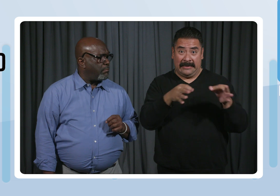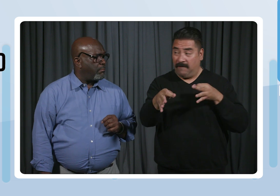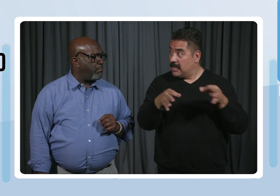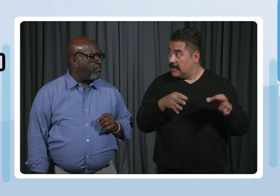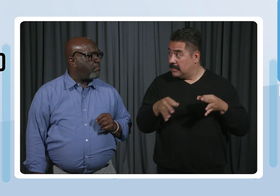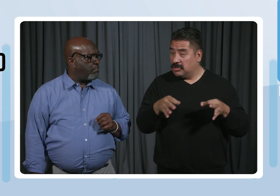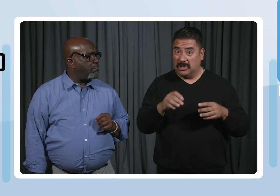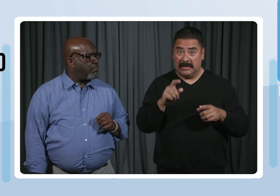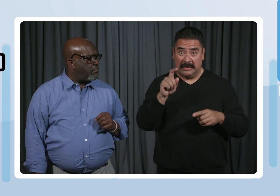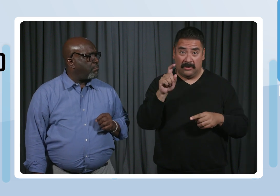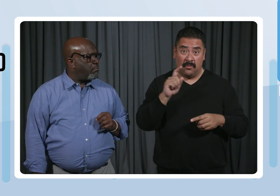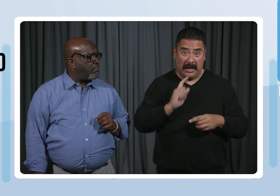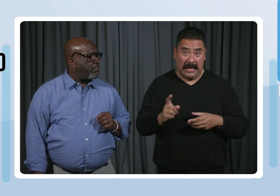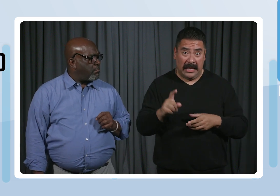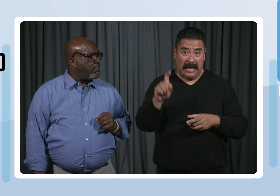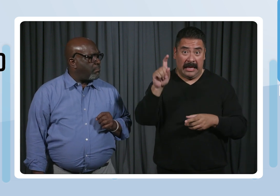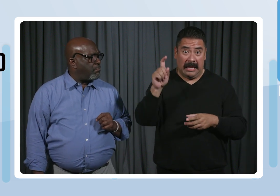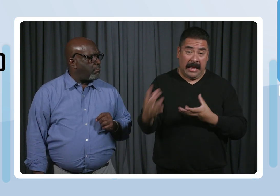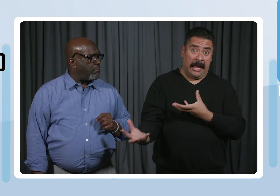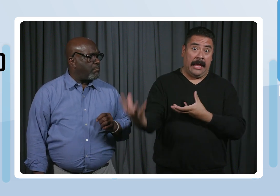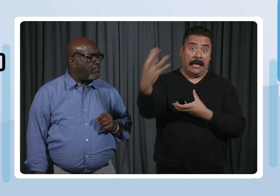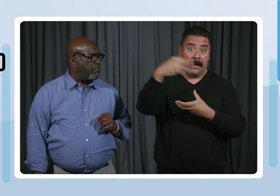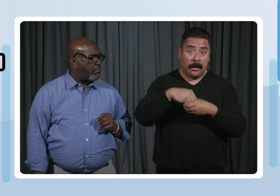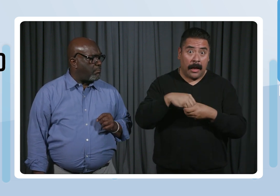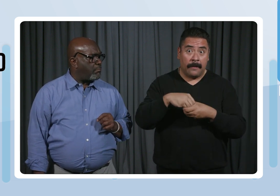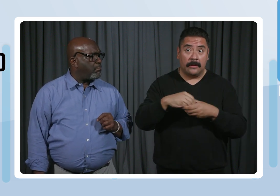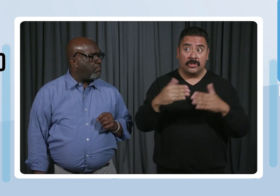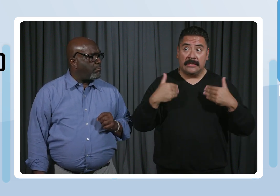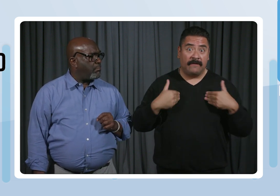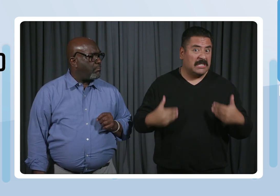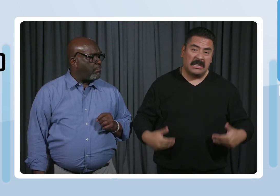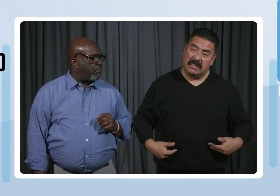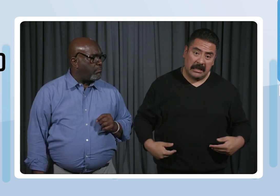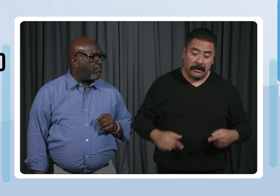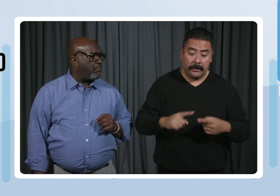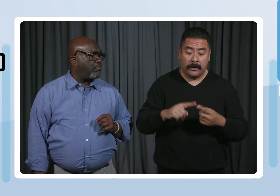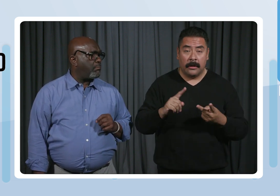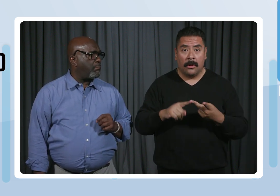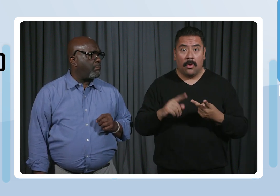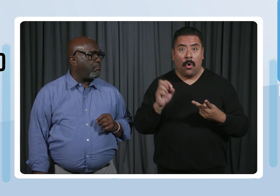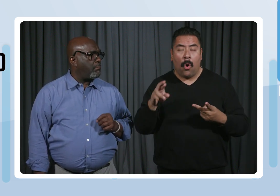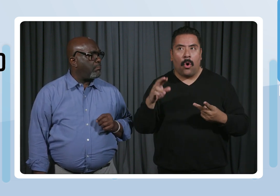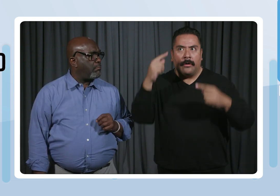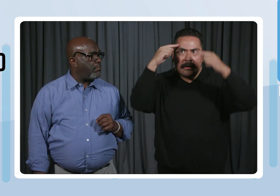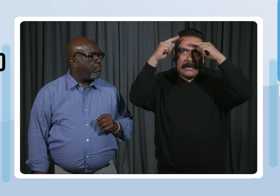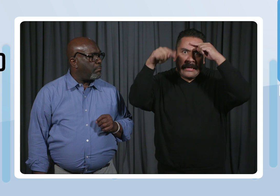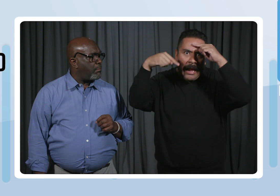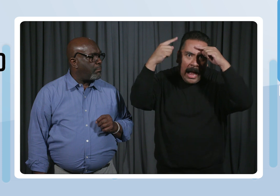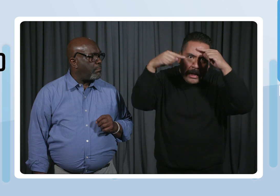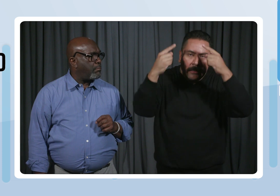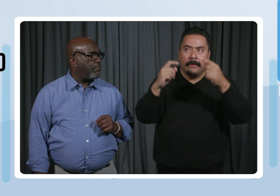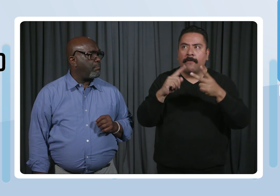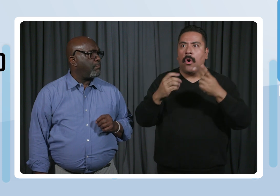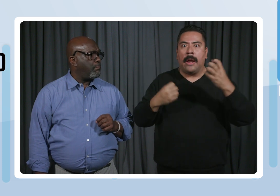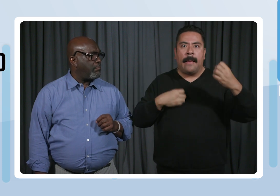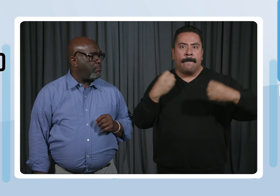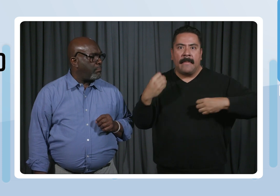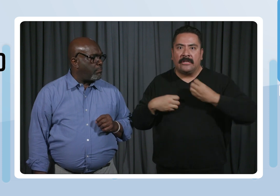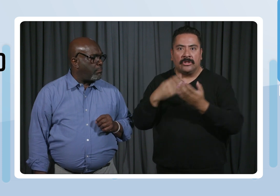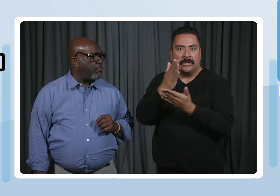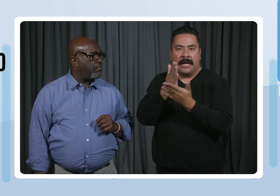necessarily encompasses the physicality or the cognitive aspects or the emotional aspects